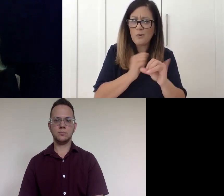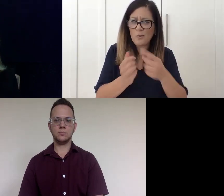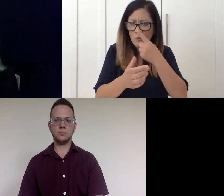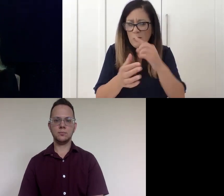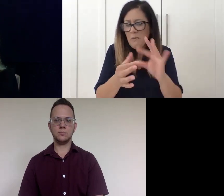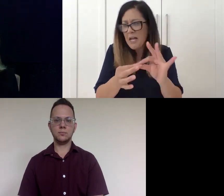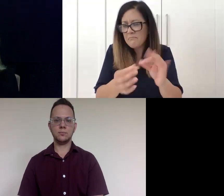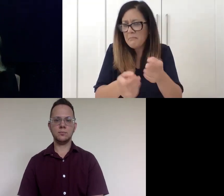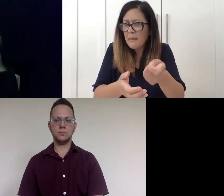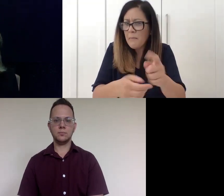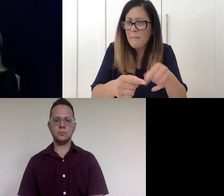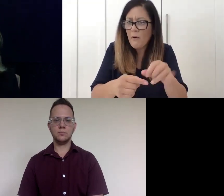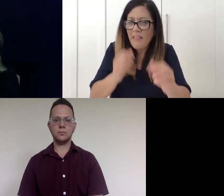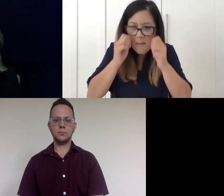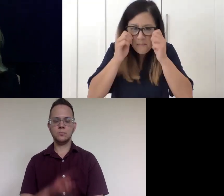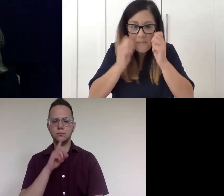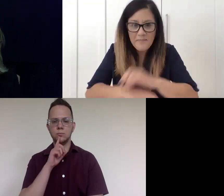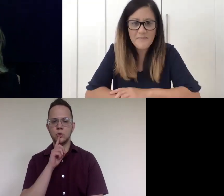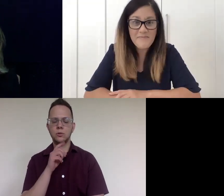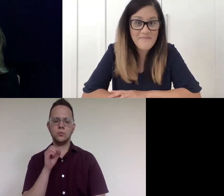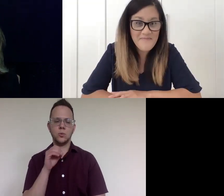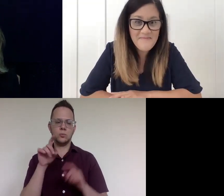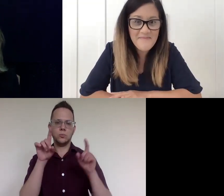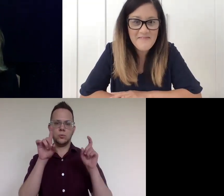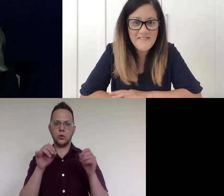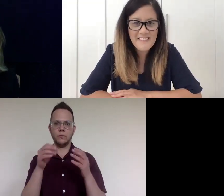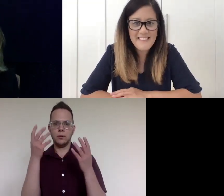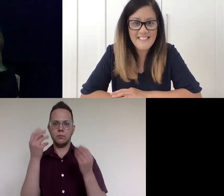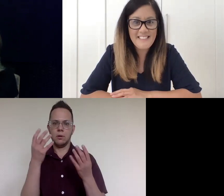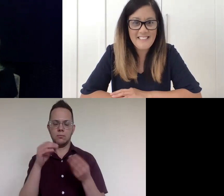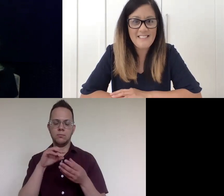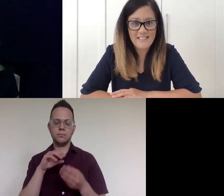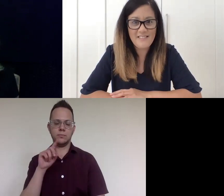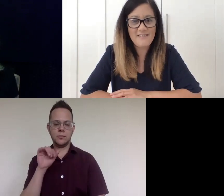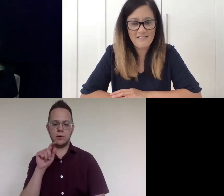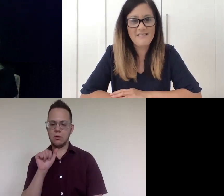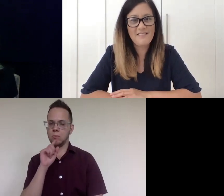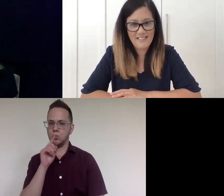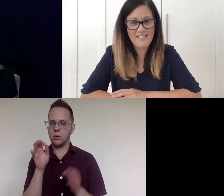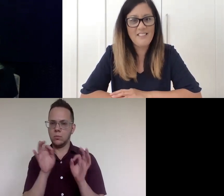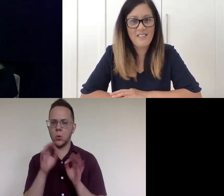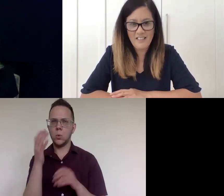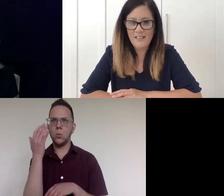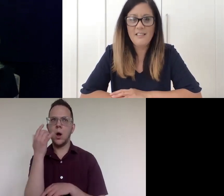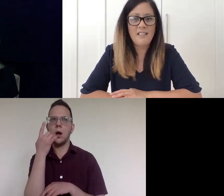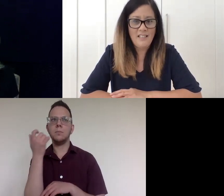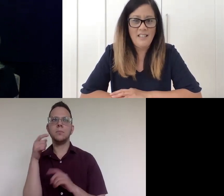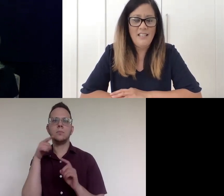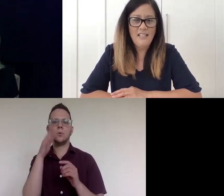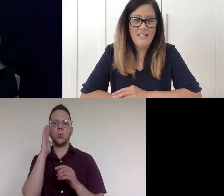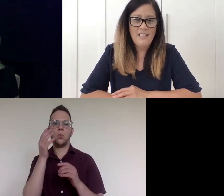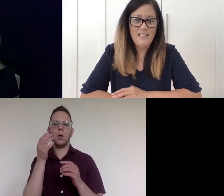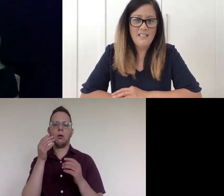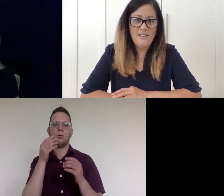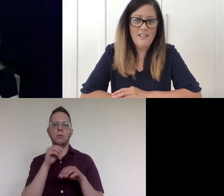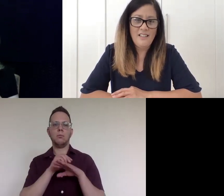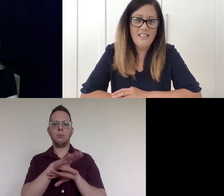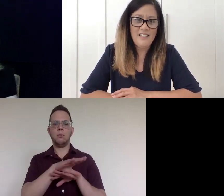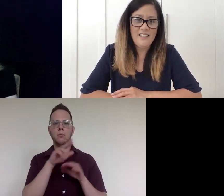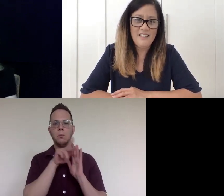in surveys? They might think that they're not very important, but they can influence policy. Right, they are